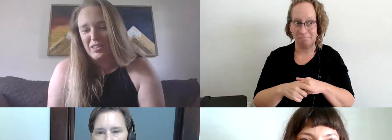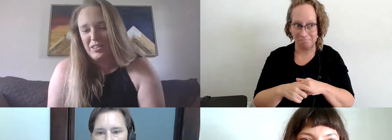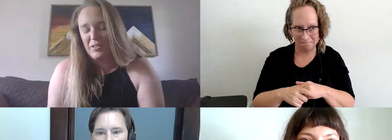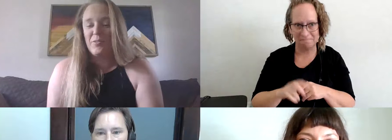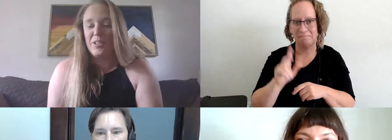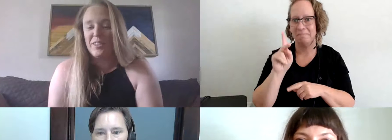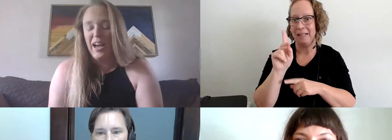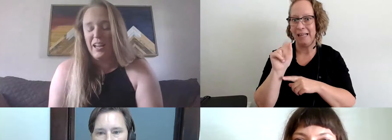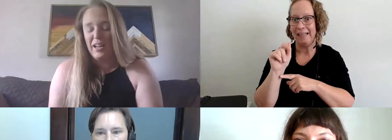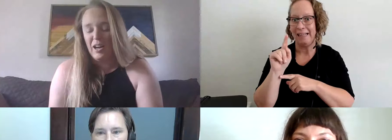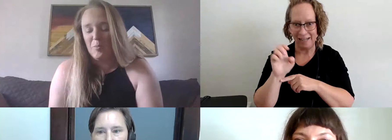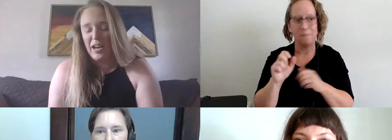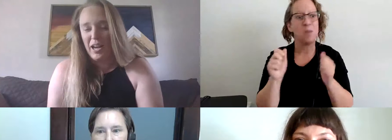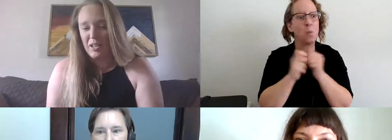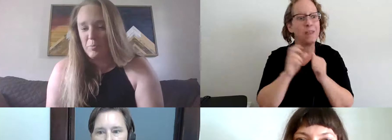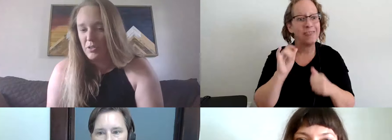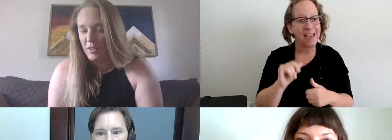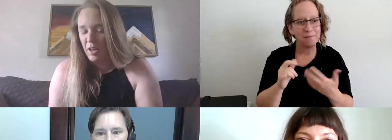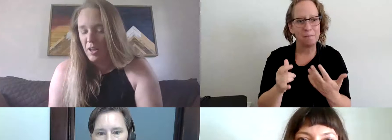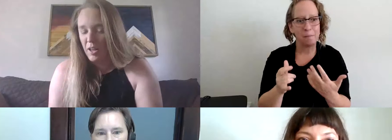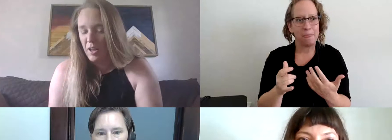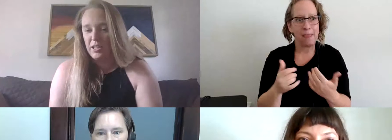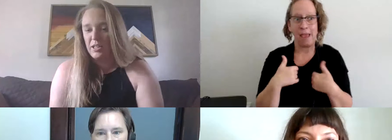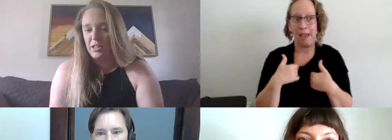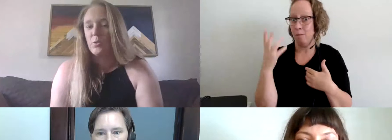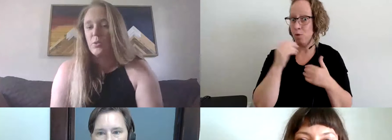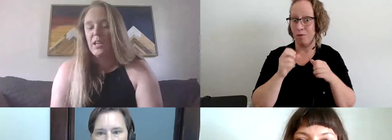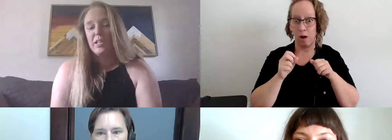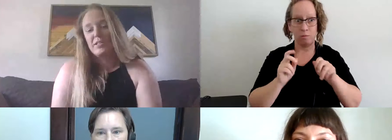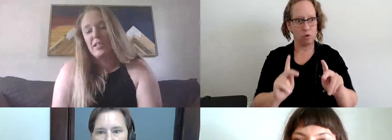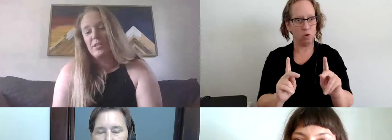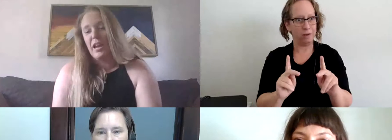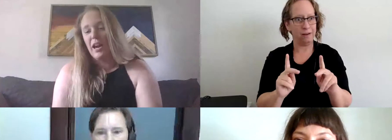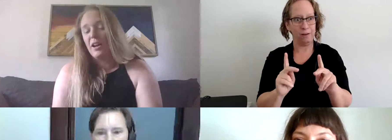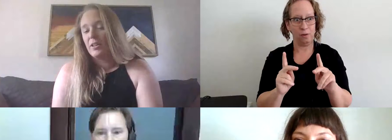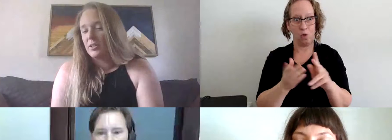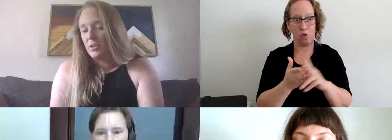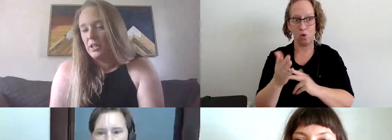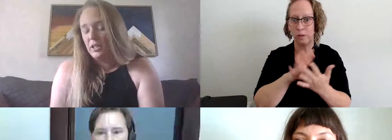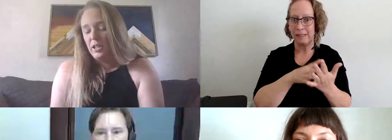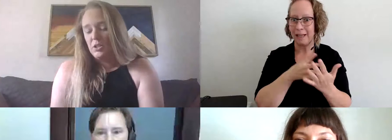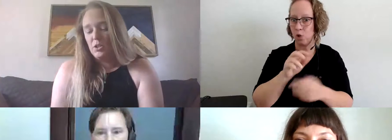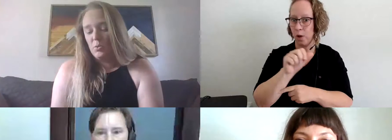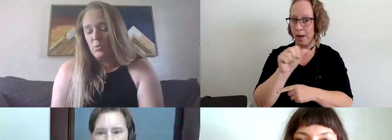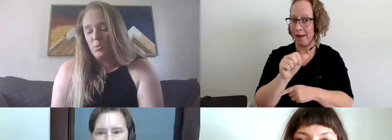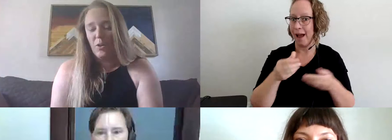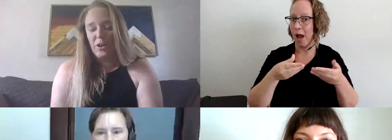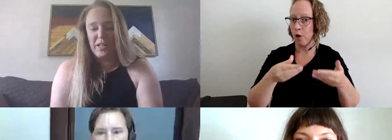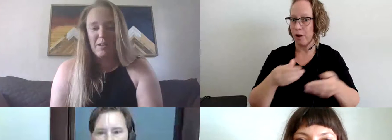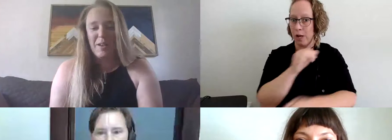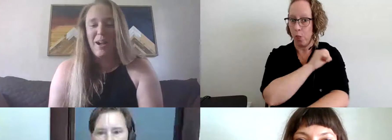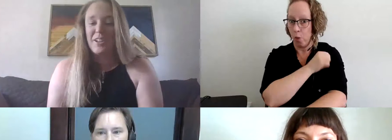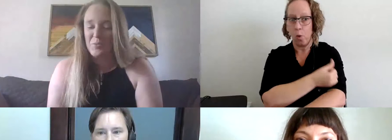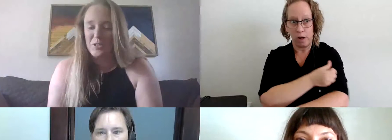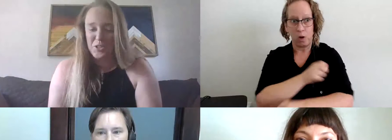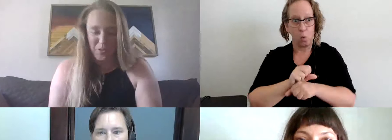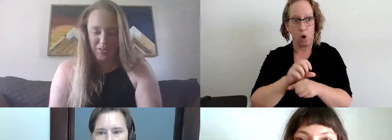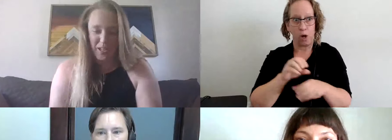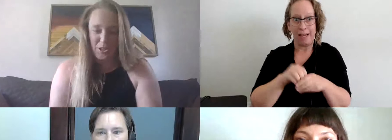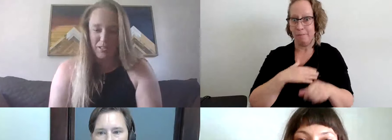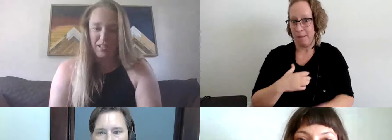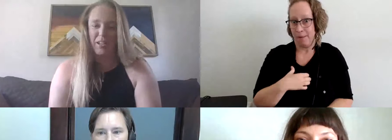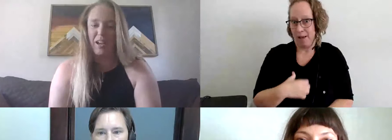So with that, I had a beautiful opportunity through Schedule A hiring authority to work in my